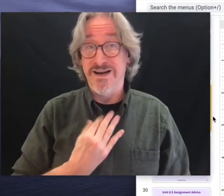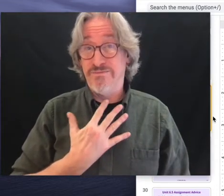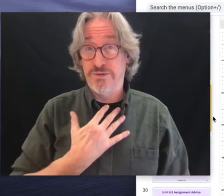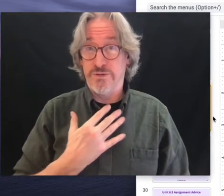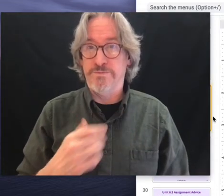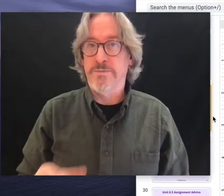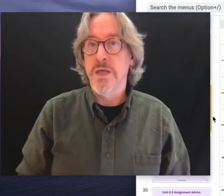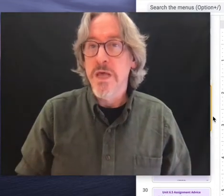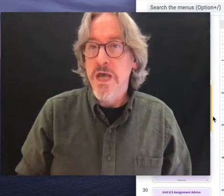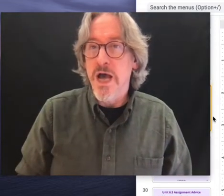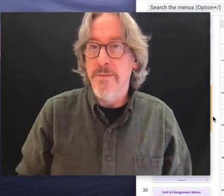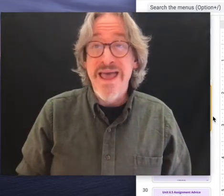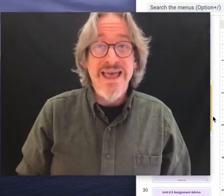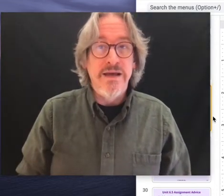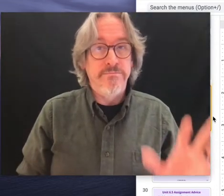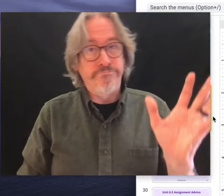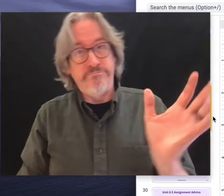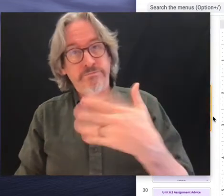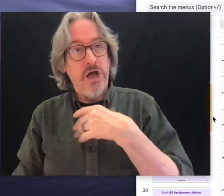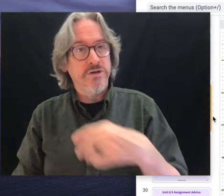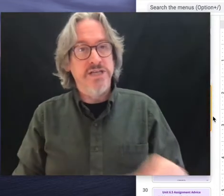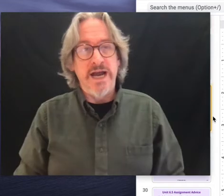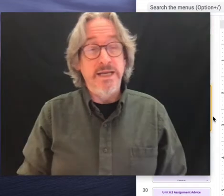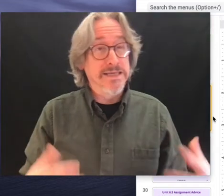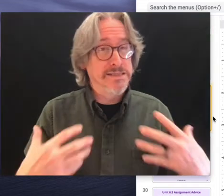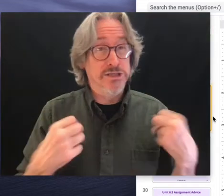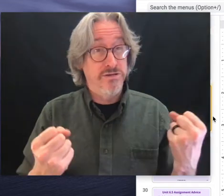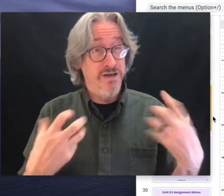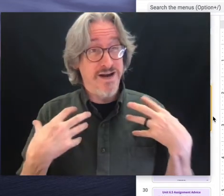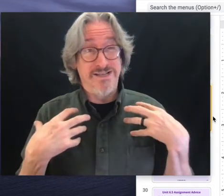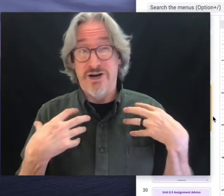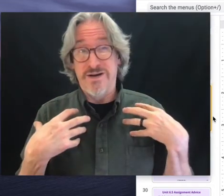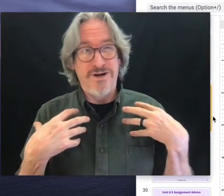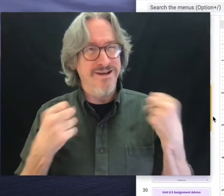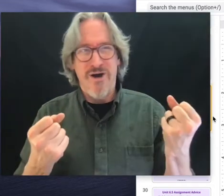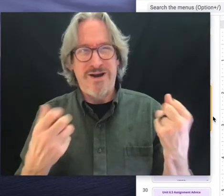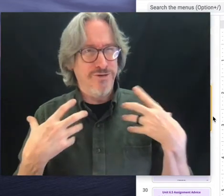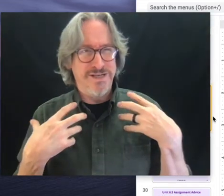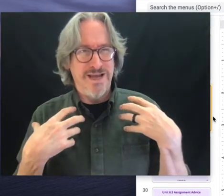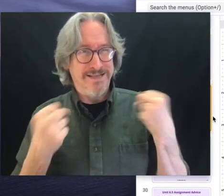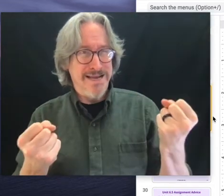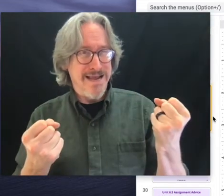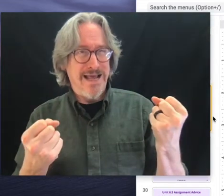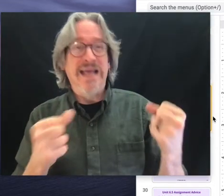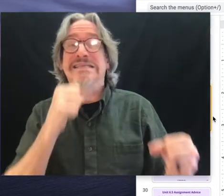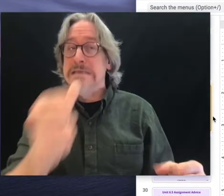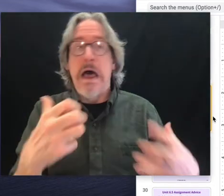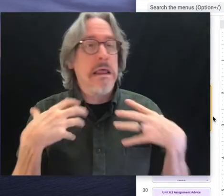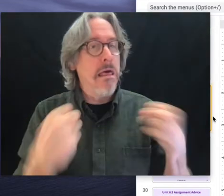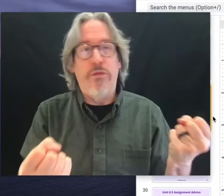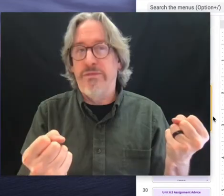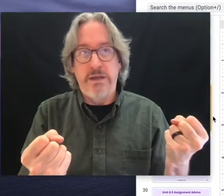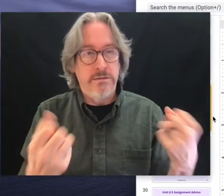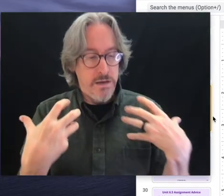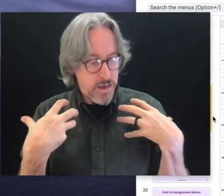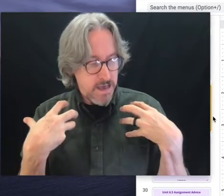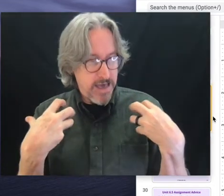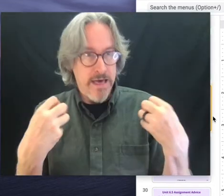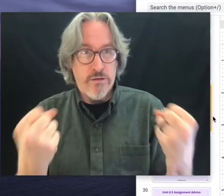emoticon kind of. Other side, the other guy's talking about, no, I don't drink. It's not